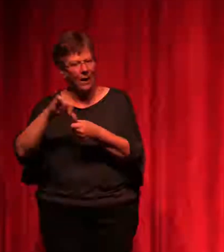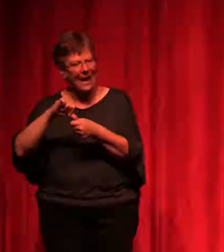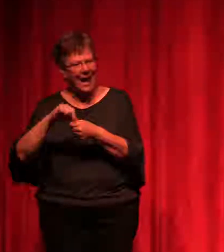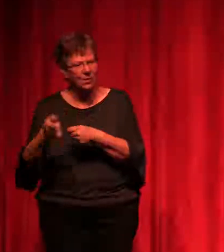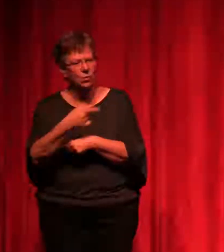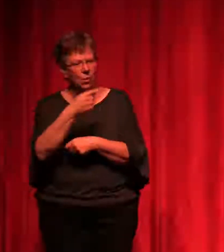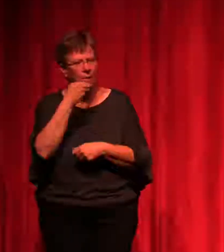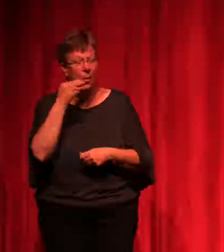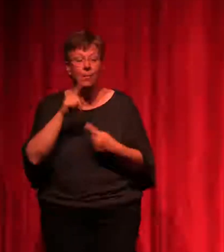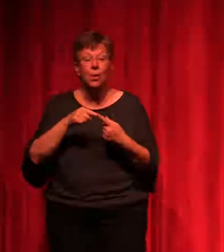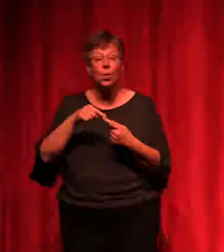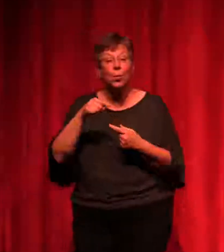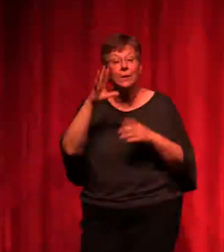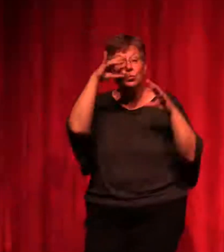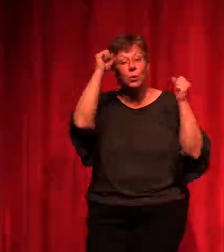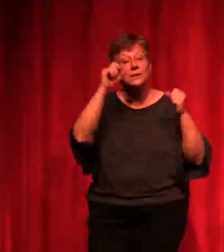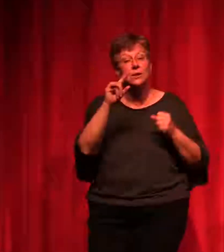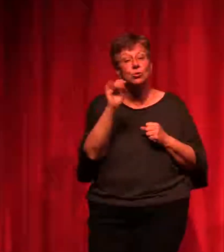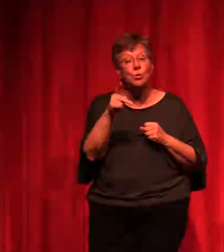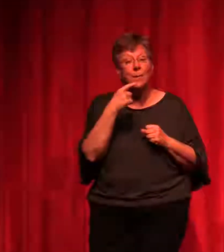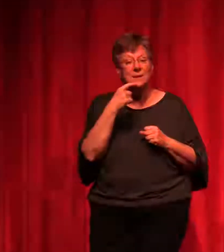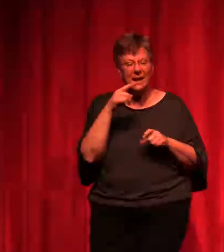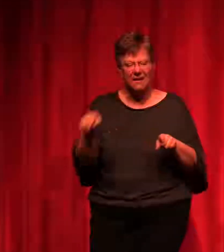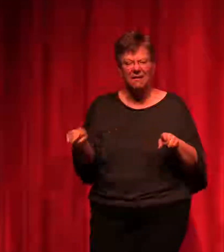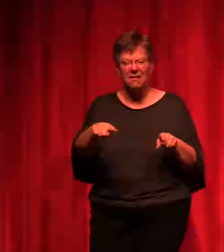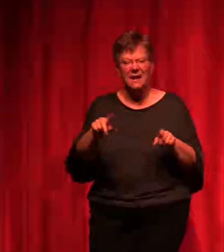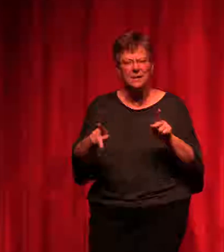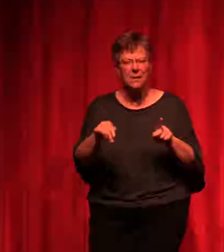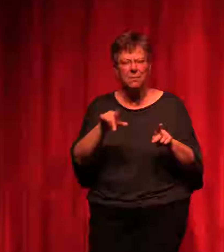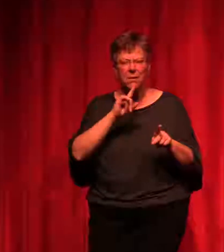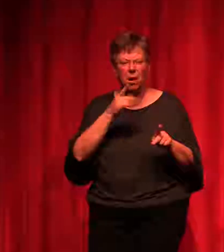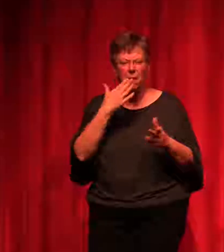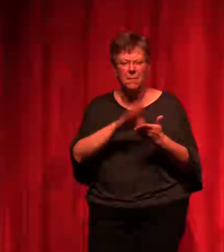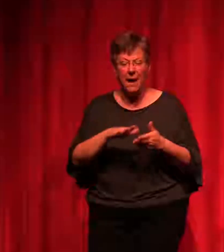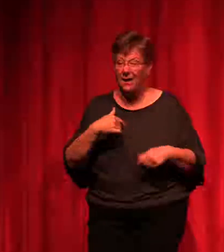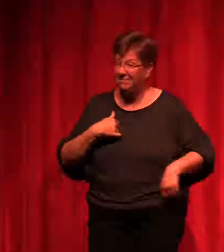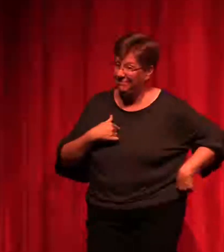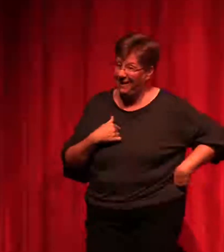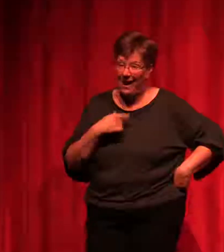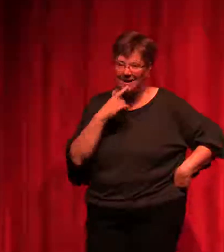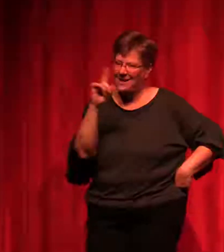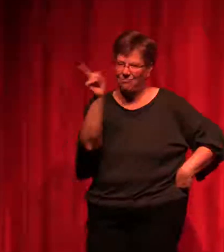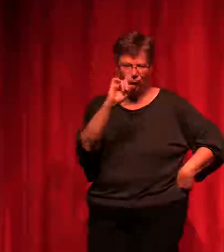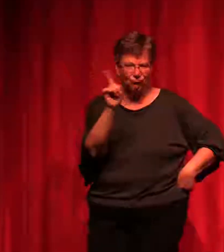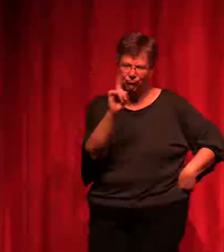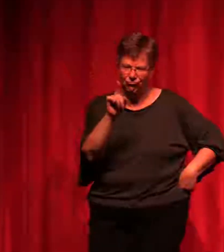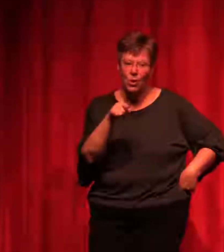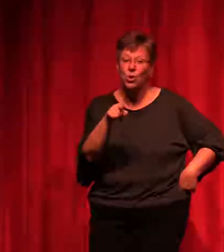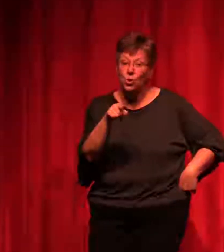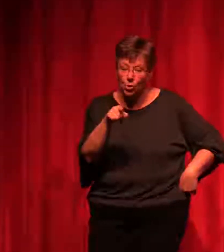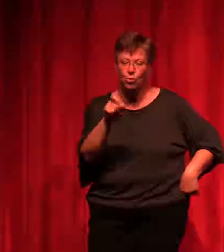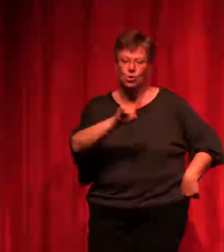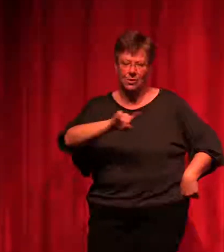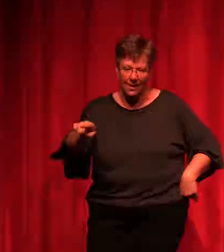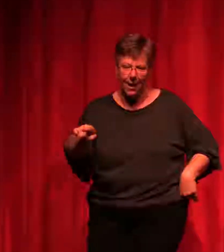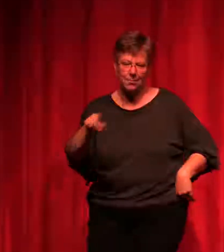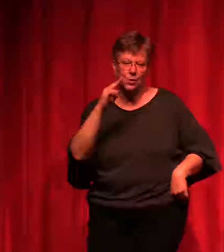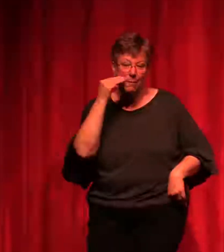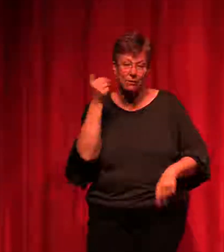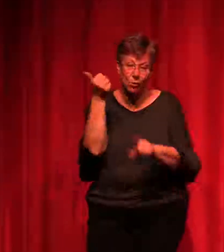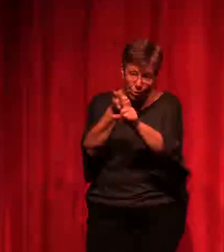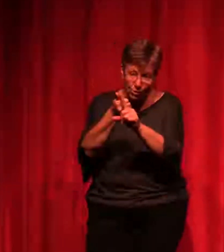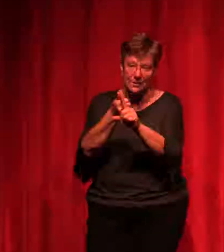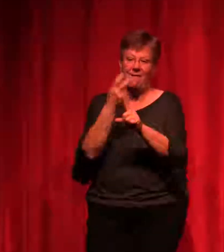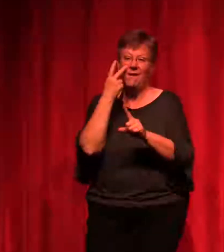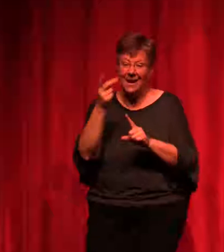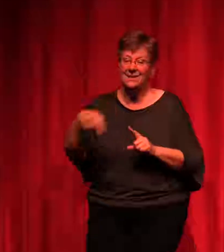Trump says, these people are bad, I say, you ought to come down here and see these Mexicans. They're pretty nice